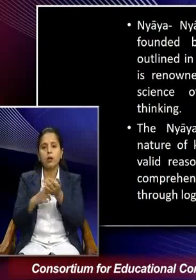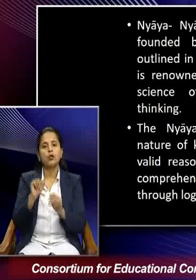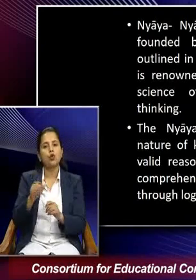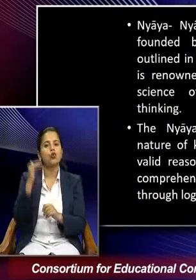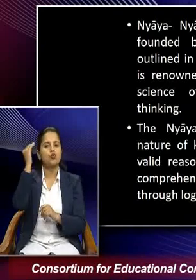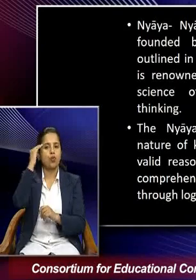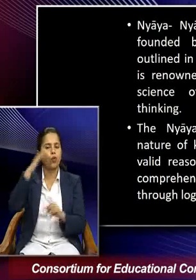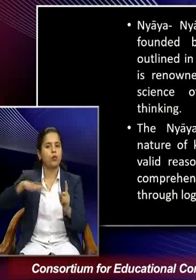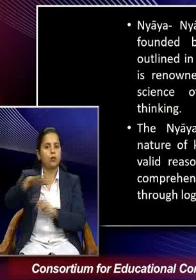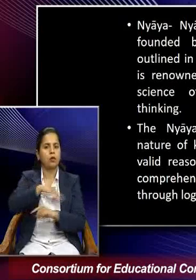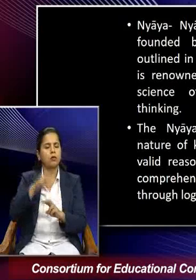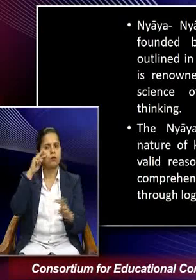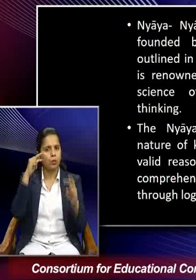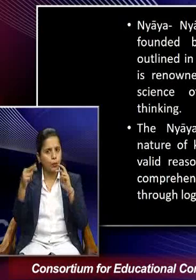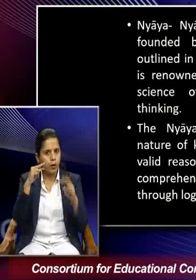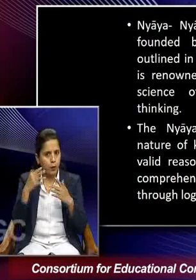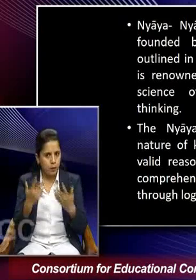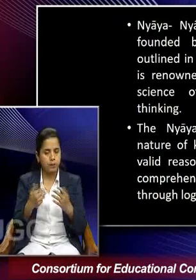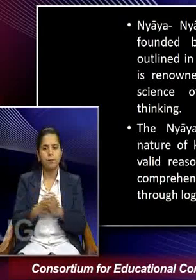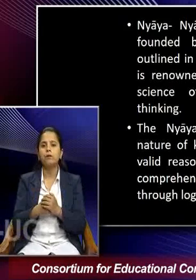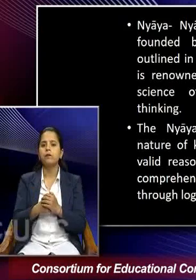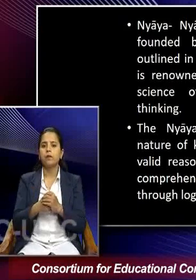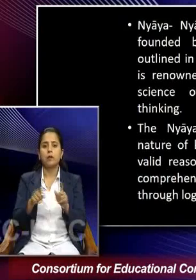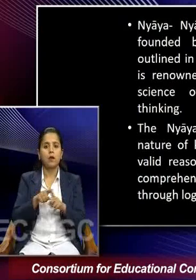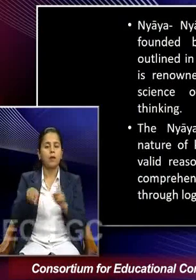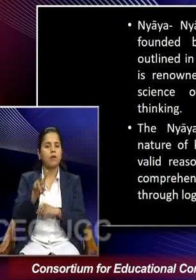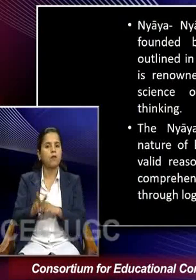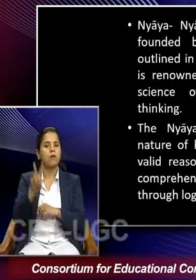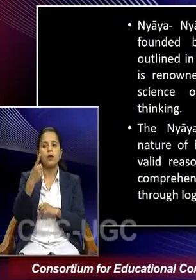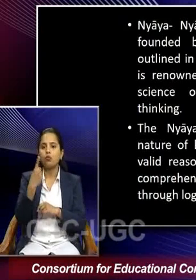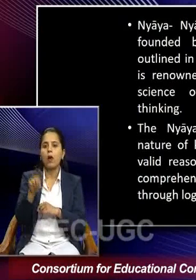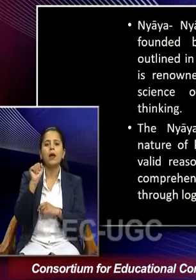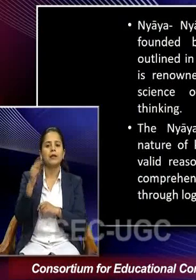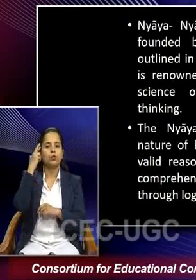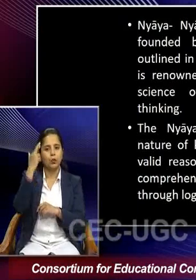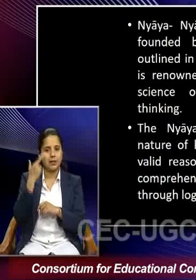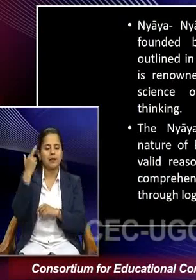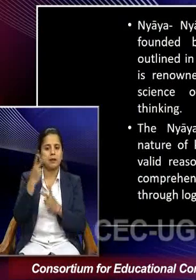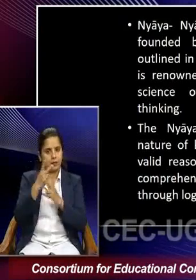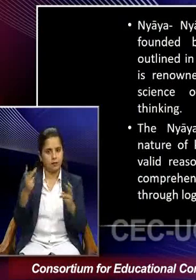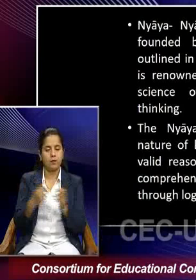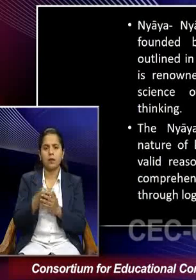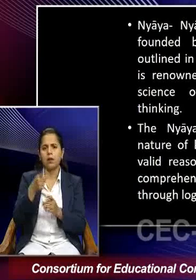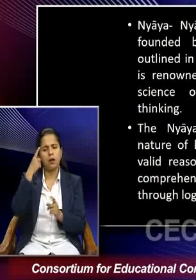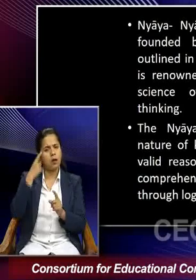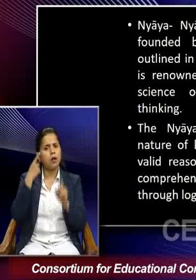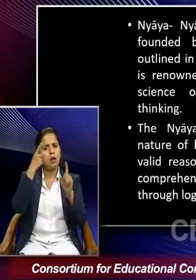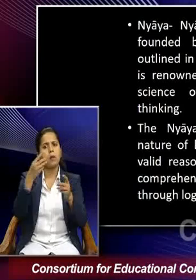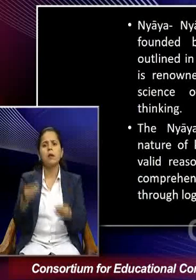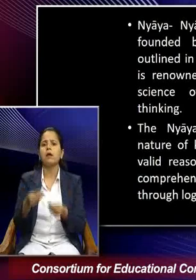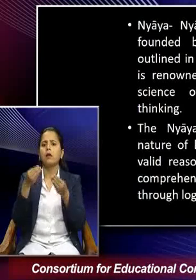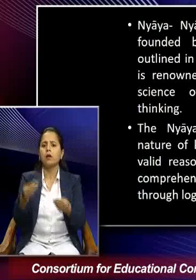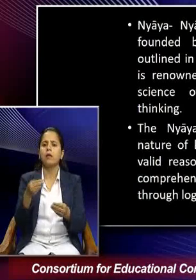knowledge, perception, and valid reasoning. it aims to provide